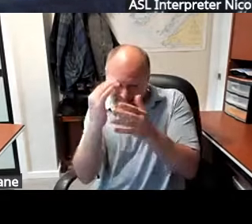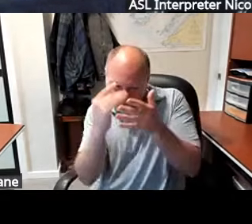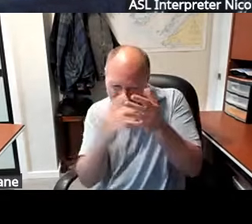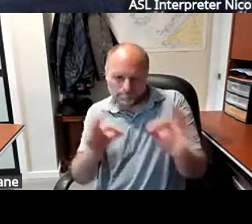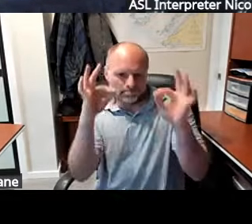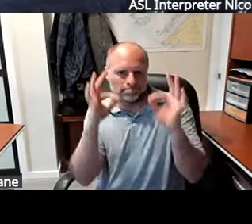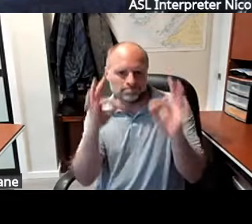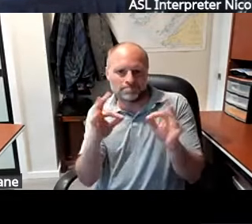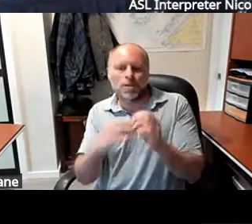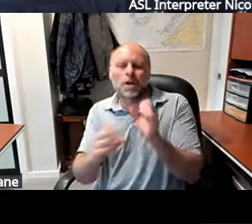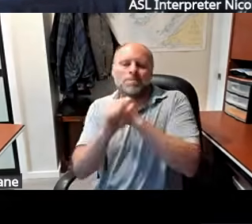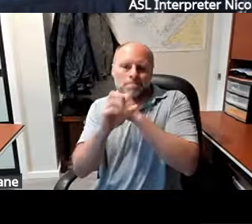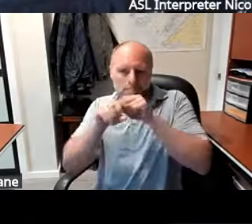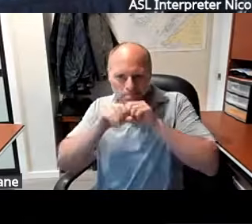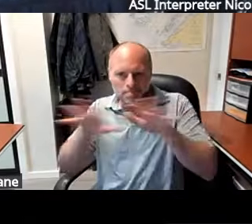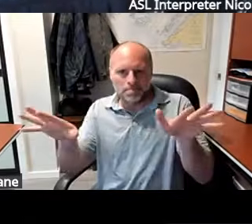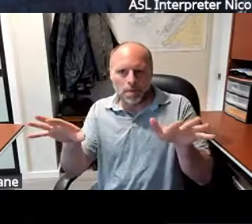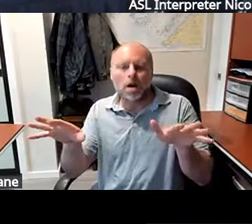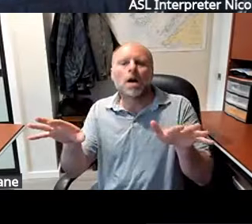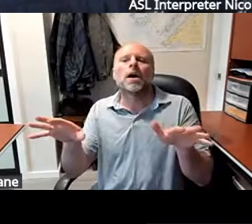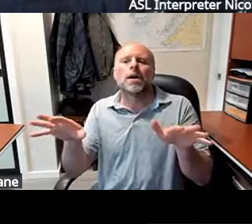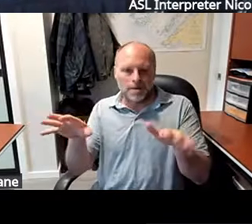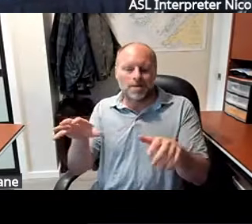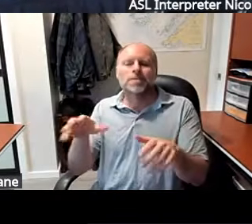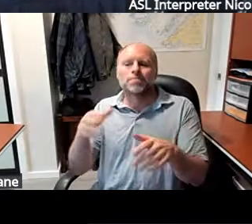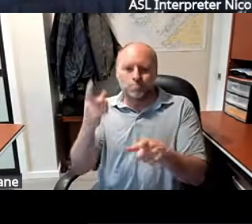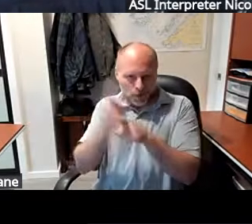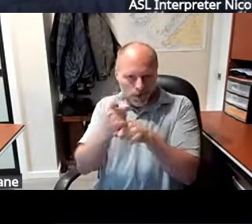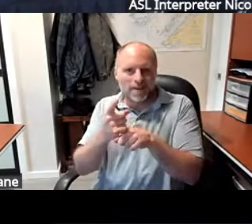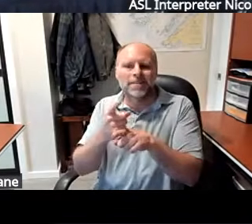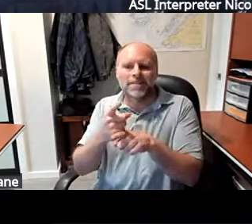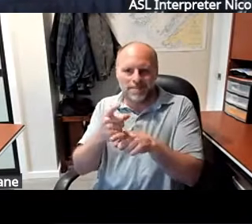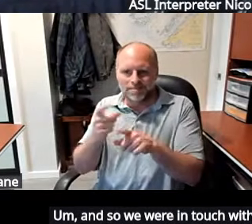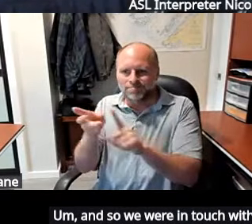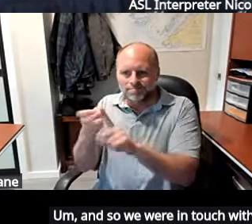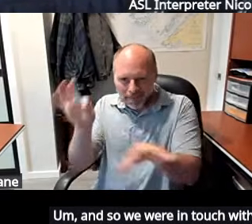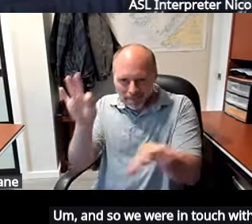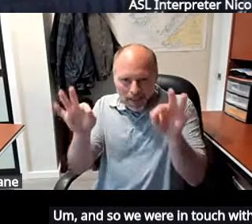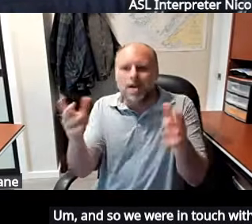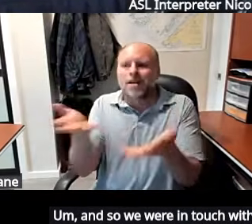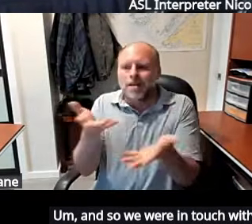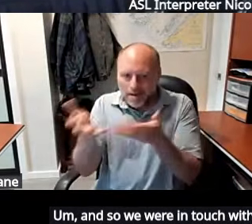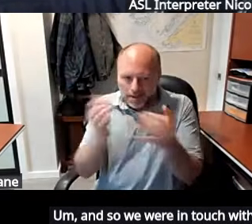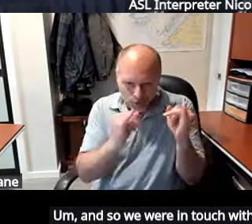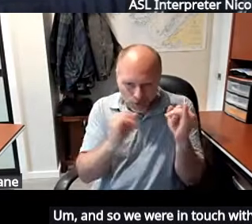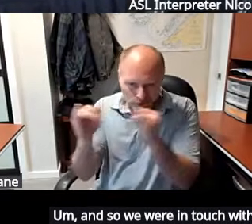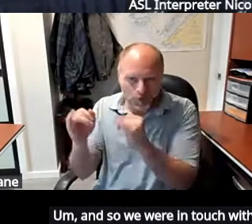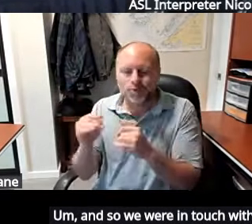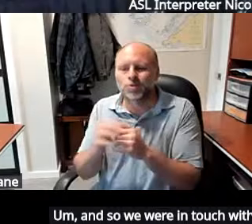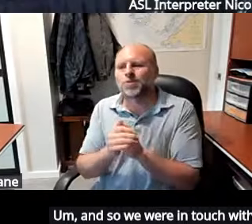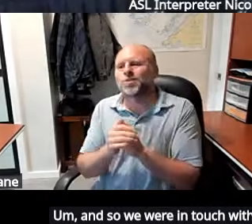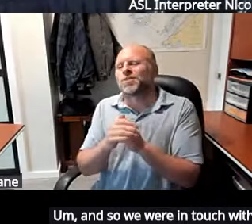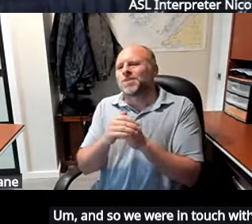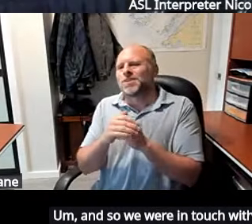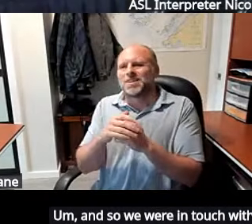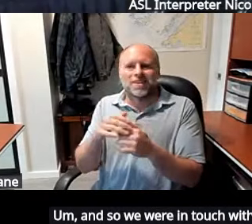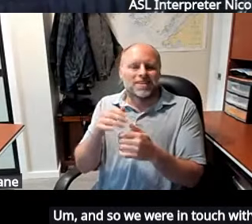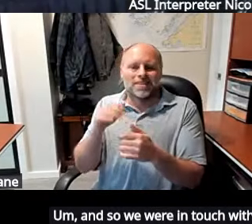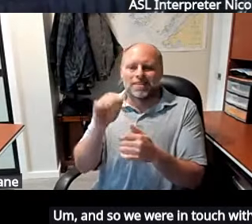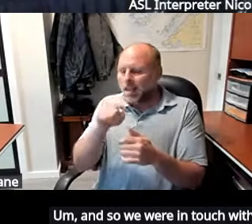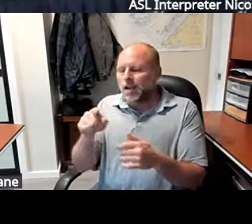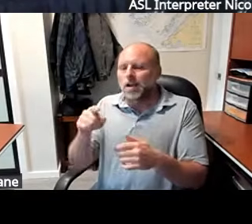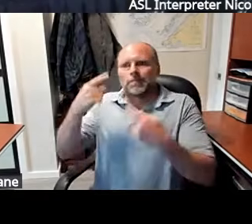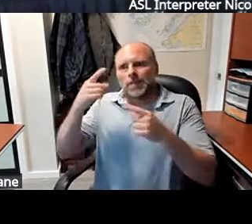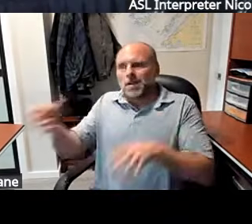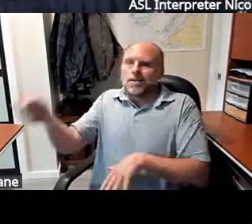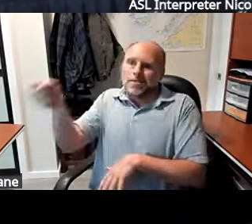And so we were in touch with them a lot to make sure that the posting was appropriate and they were able to actually post it eventually. They